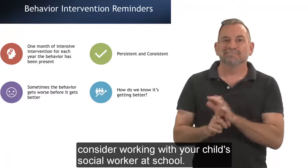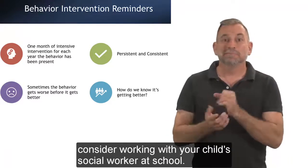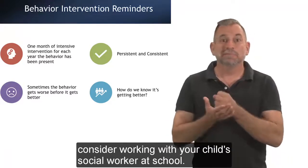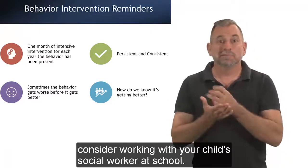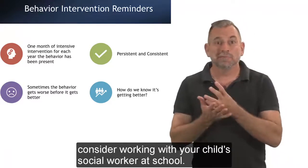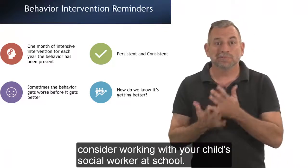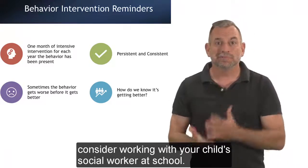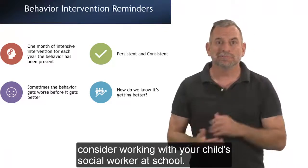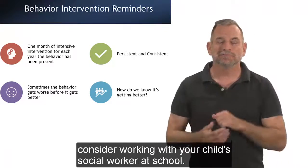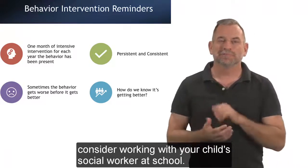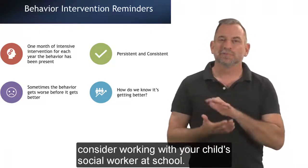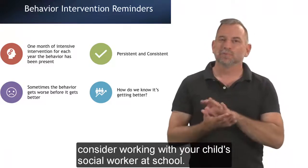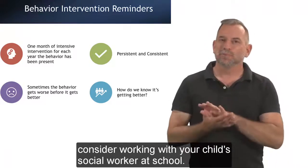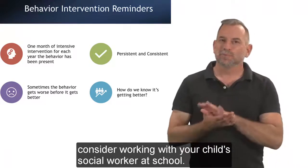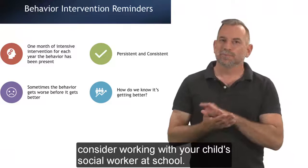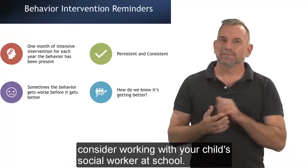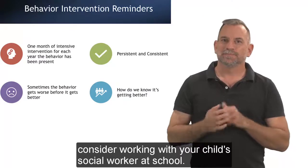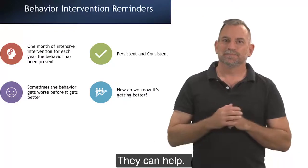school. They can help.